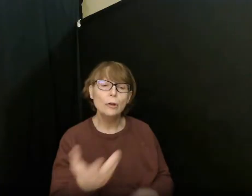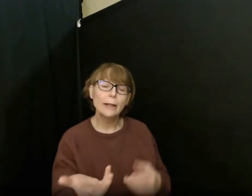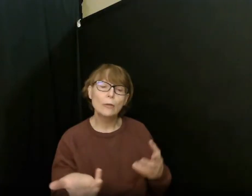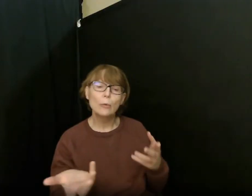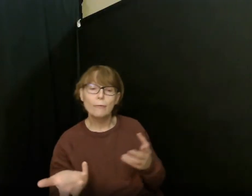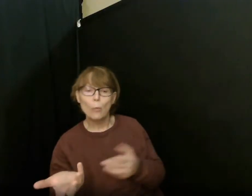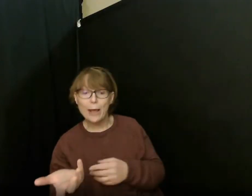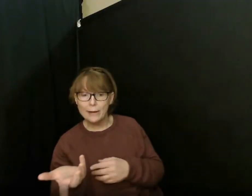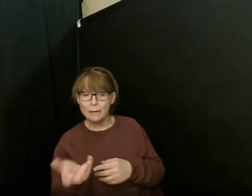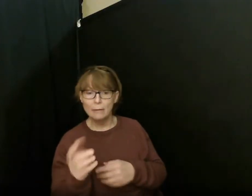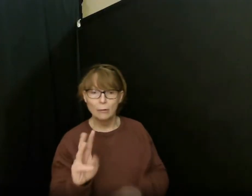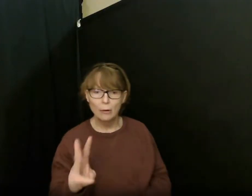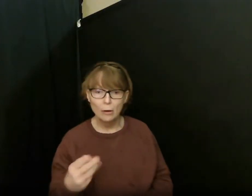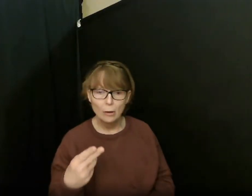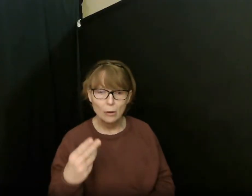like the word for when,